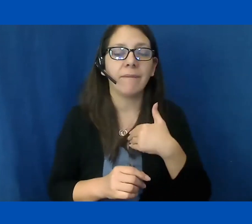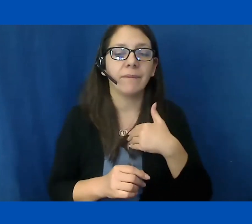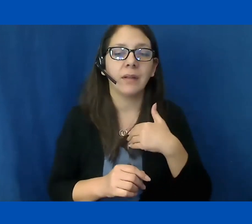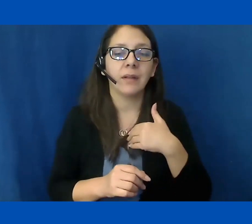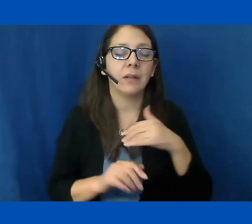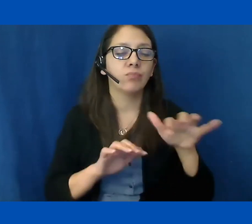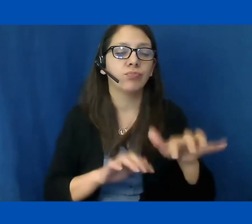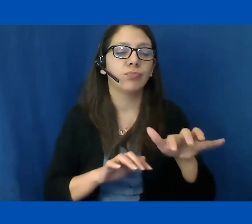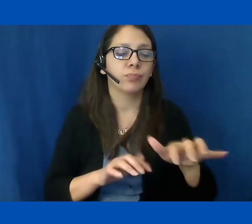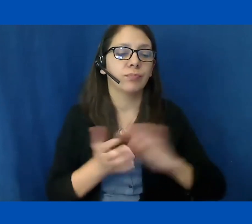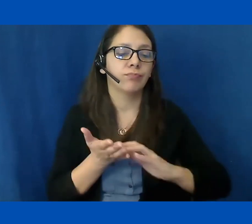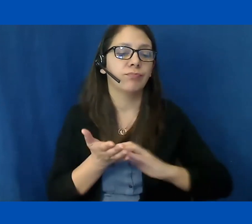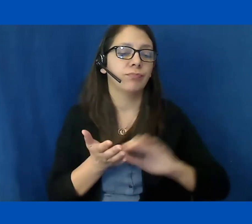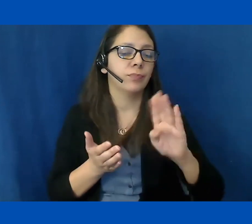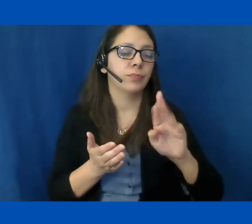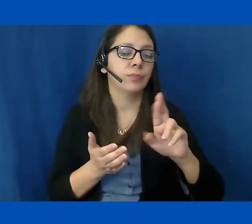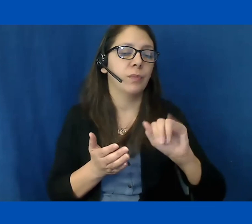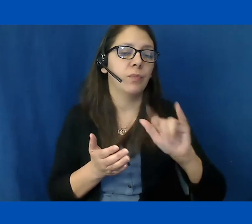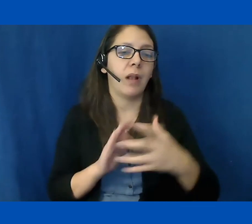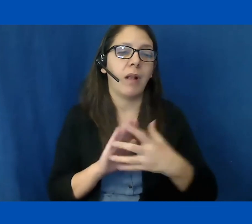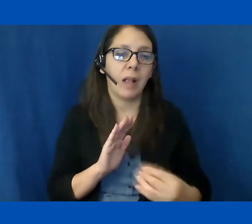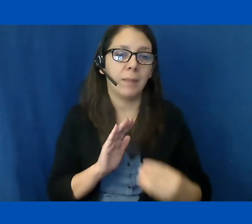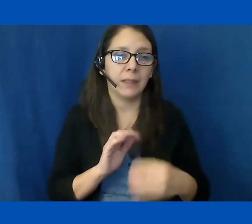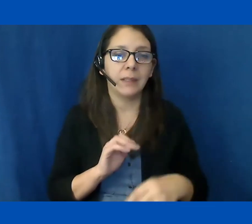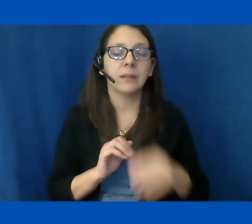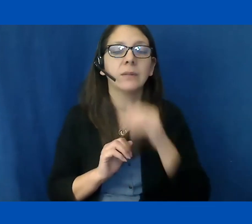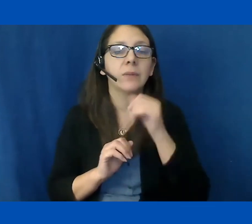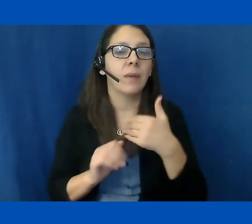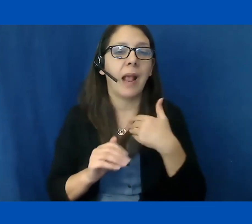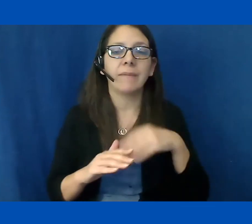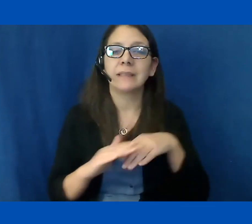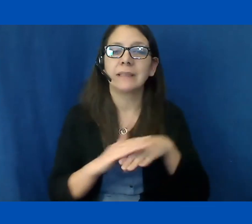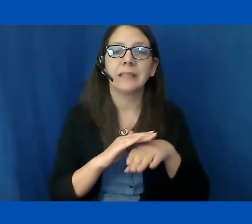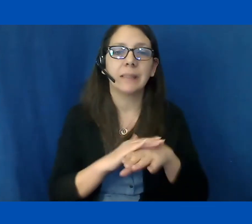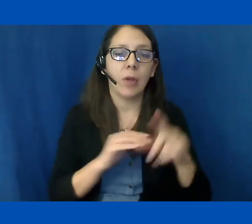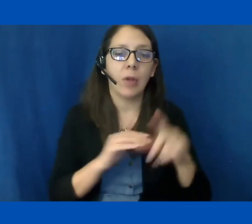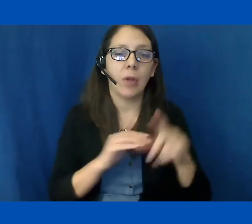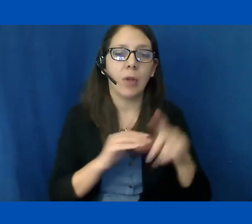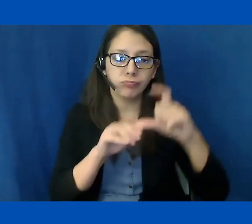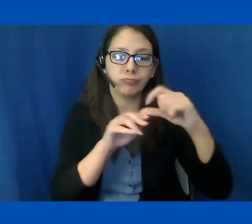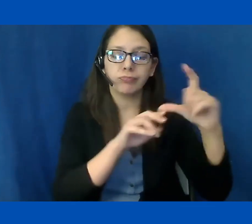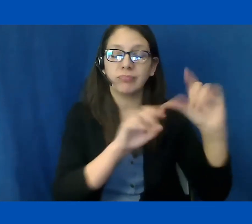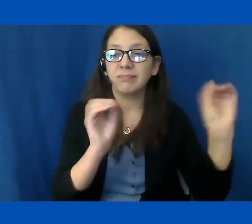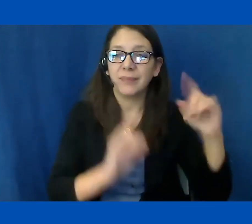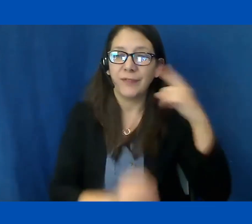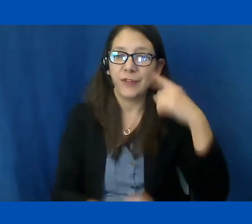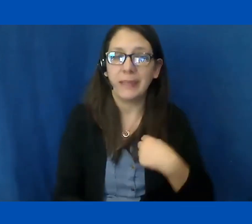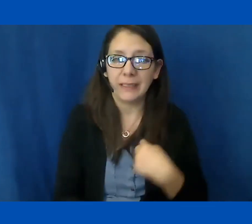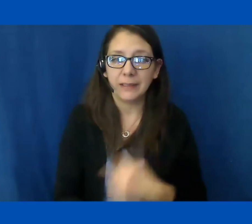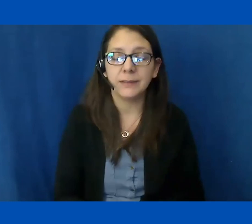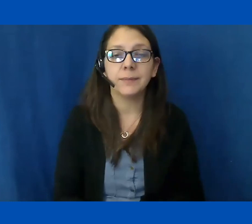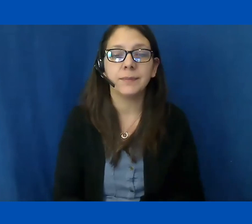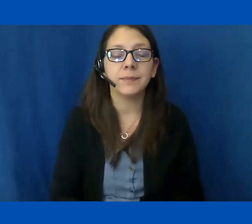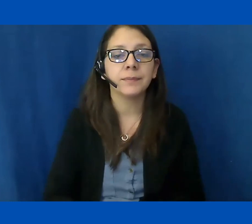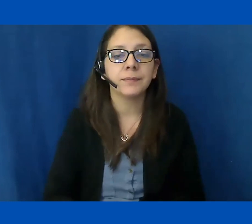other accessible print for the test. Um, and this test is basically um,